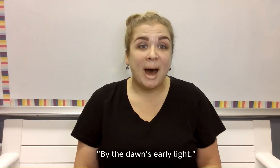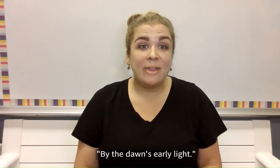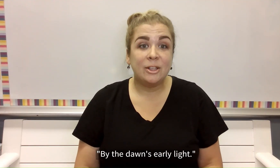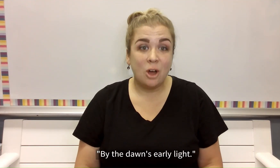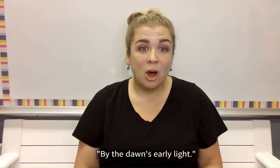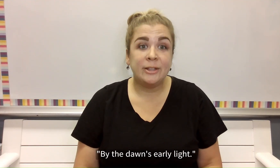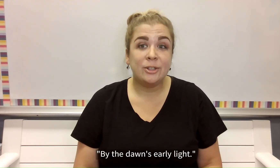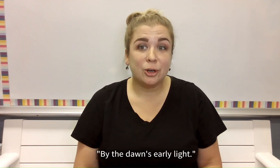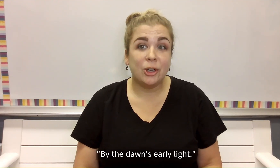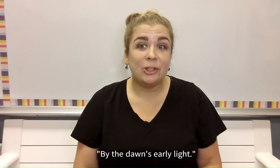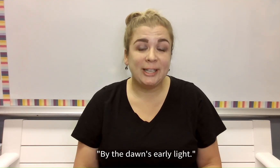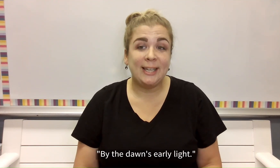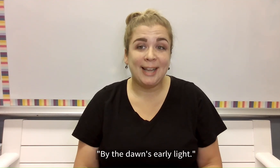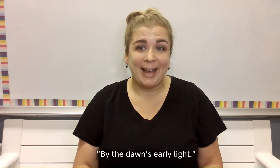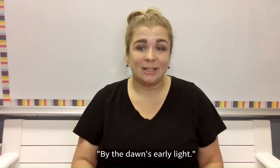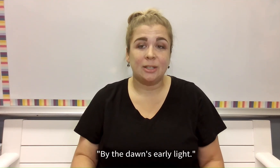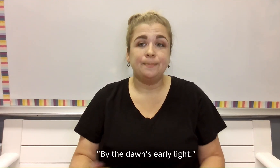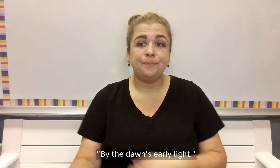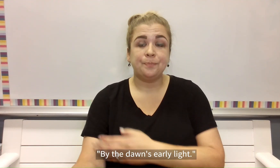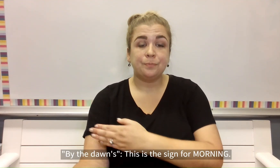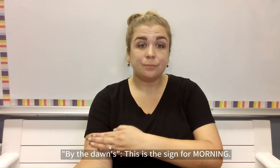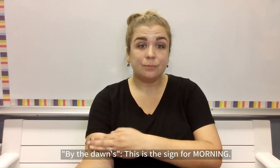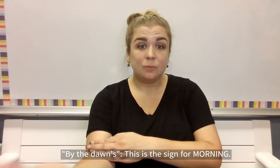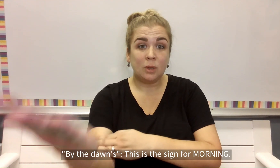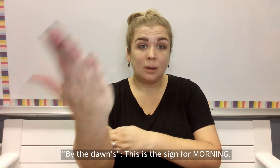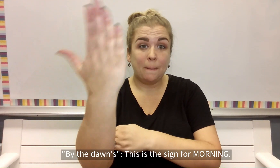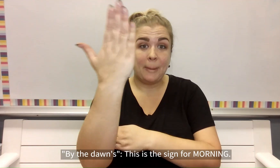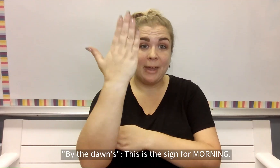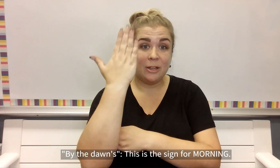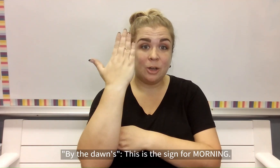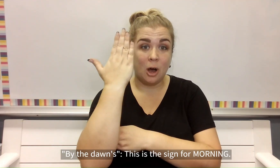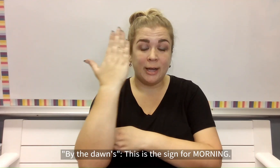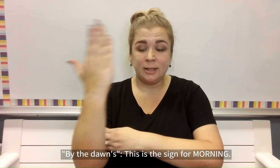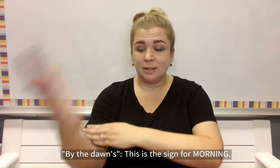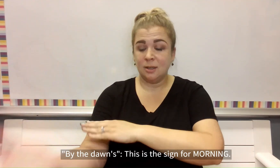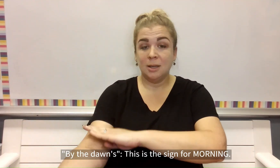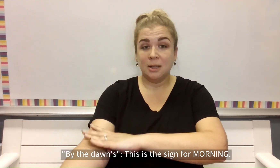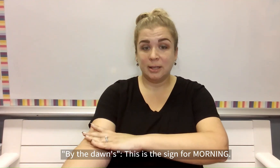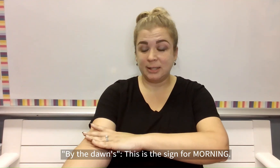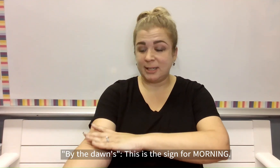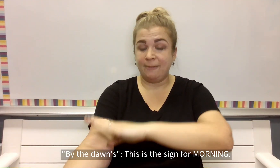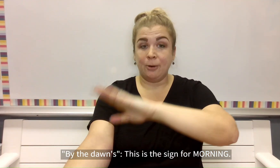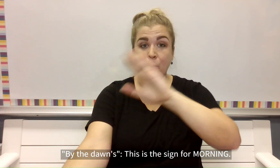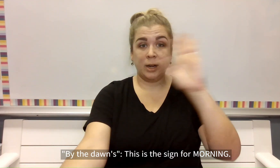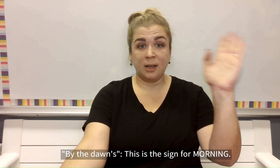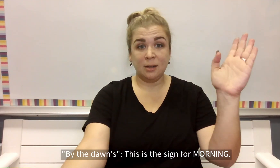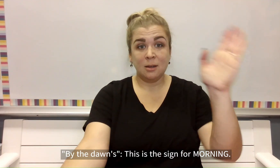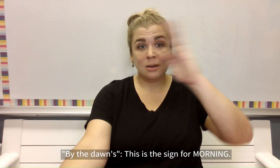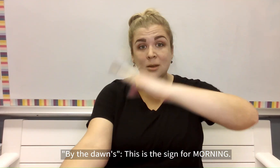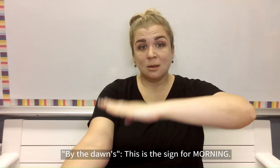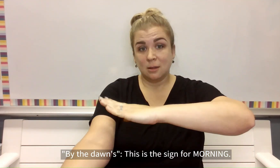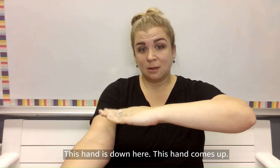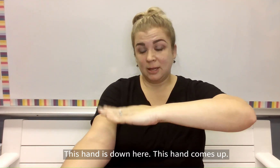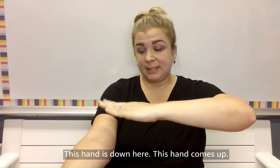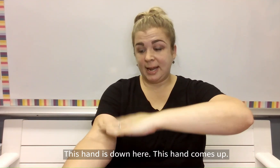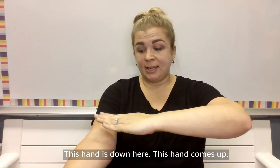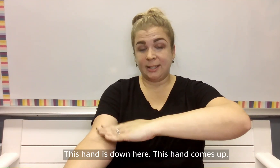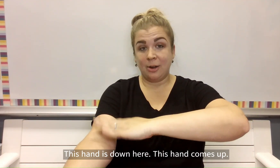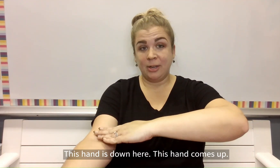By the dawn's early light. By the dawn's, this is a sign for morning. This hand is down